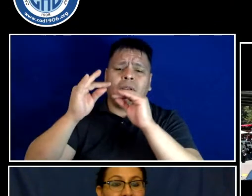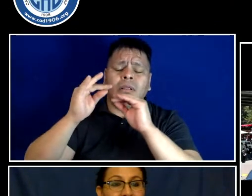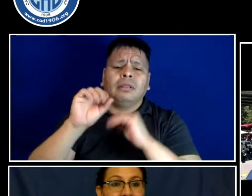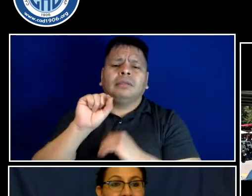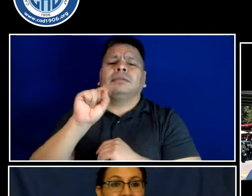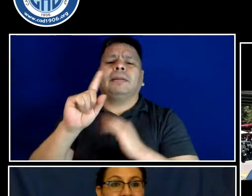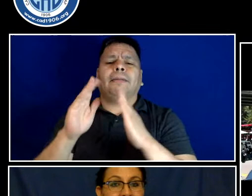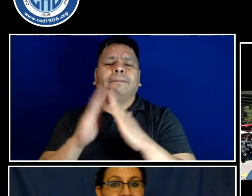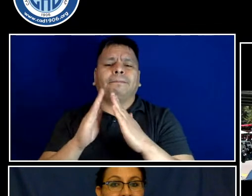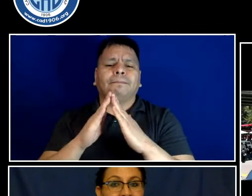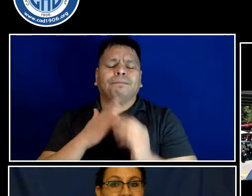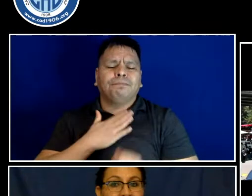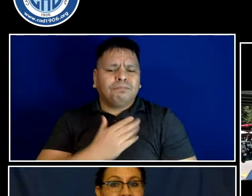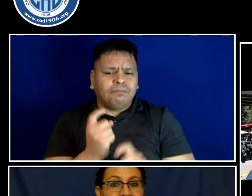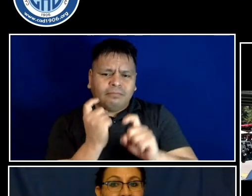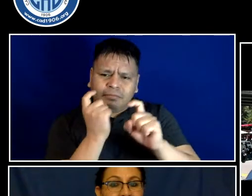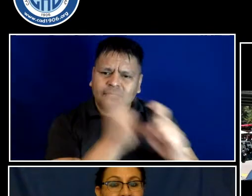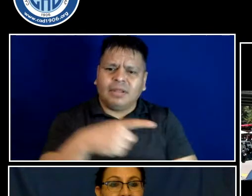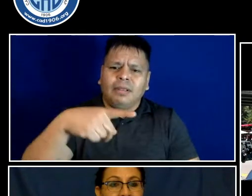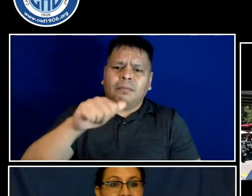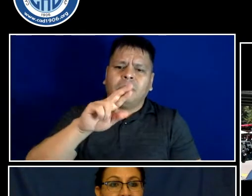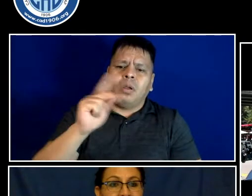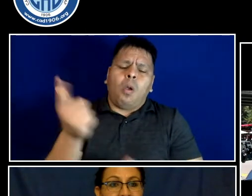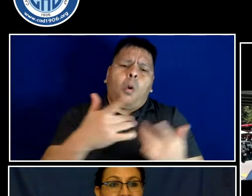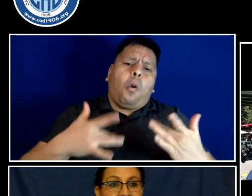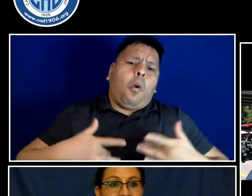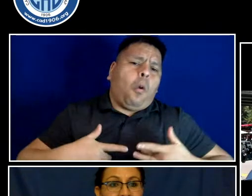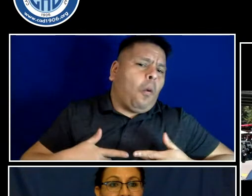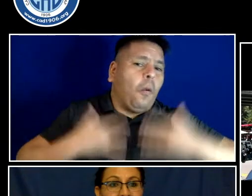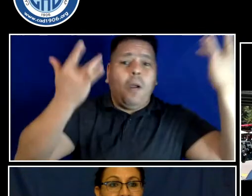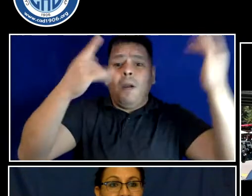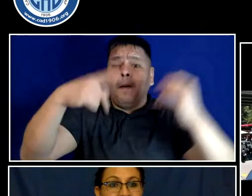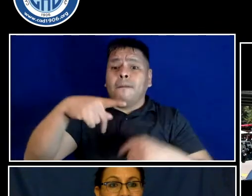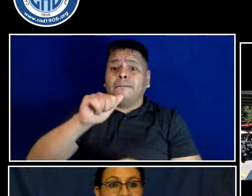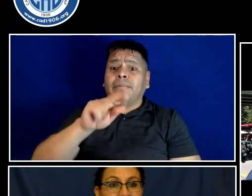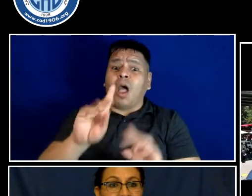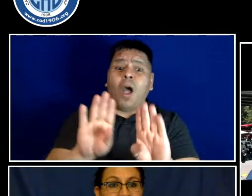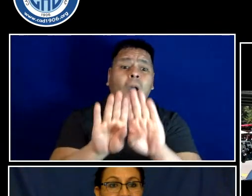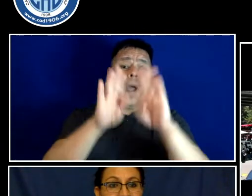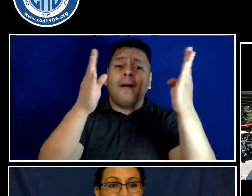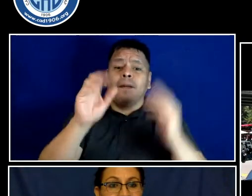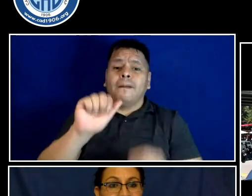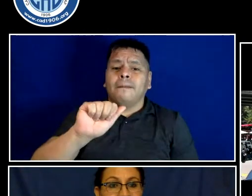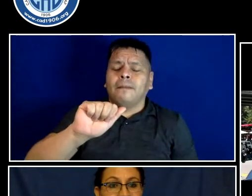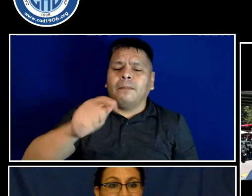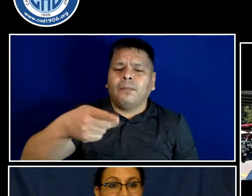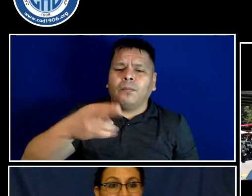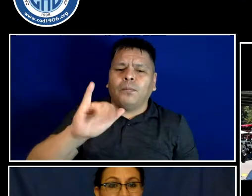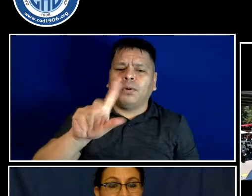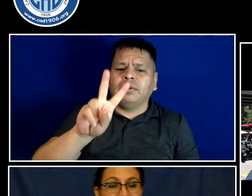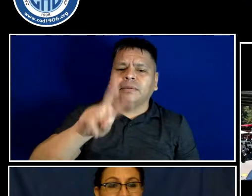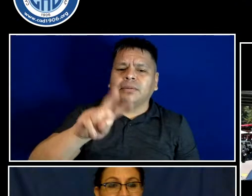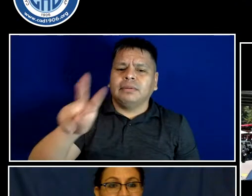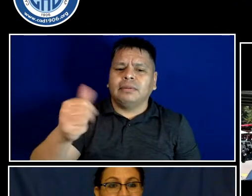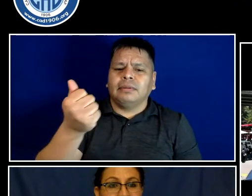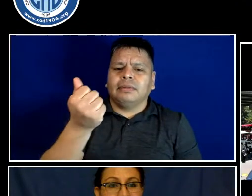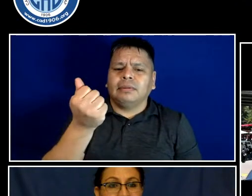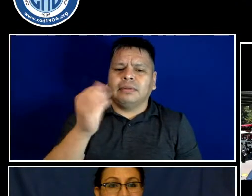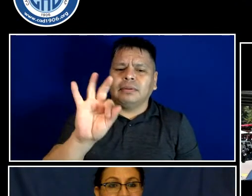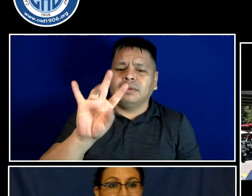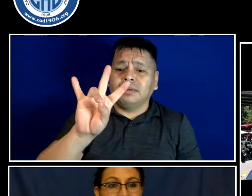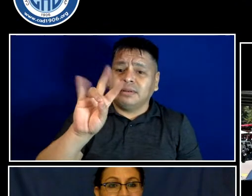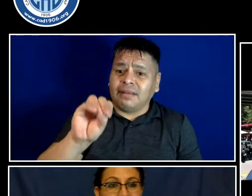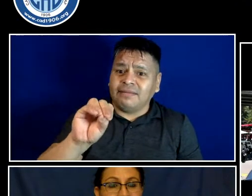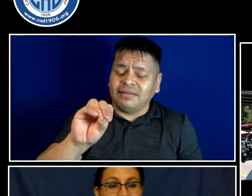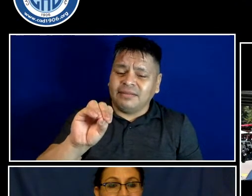And there was a heavy policing of the area. So the community members were upset and demanded from the local government